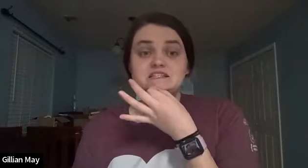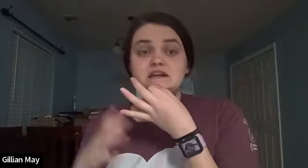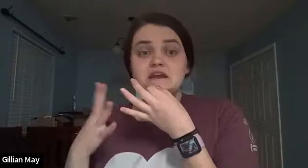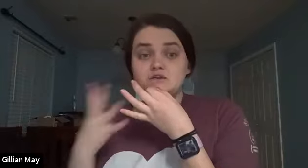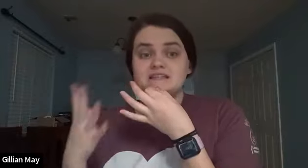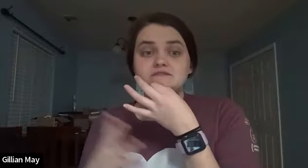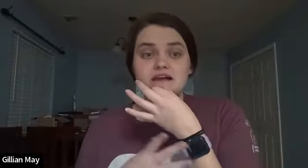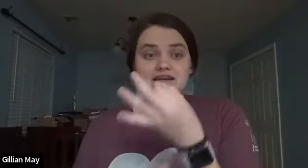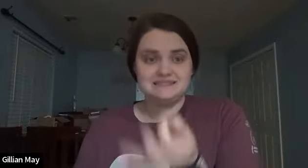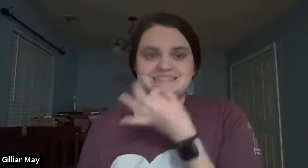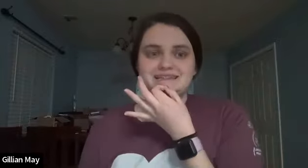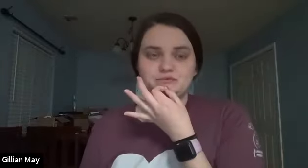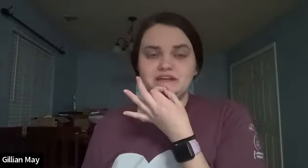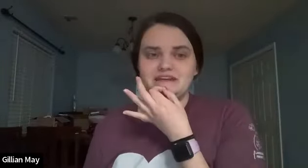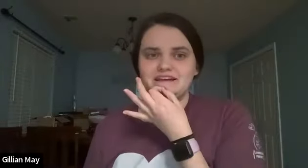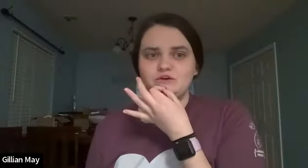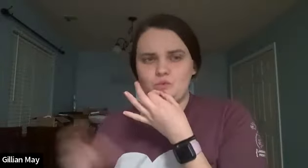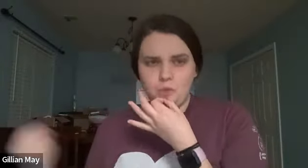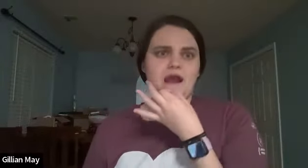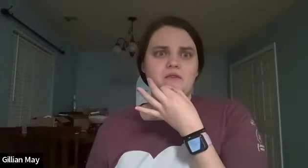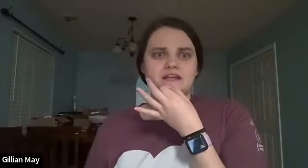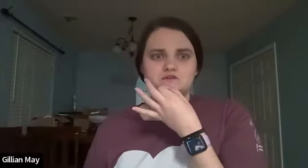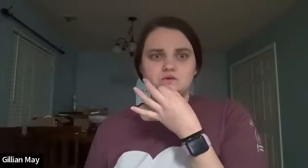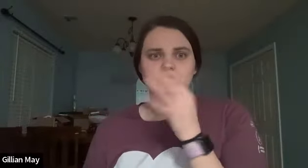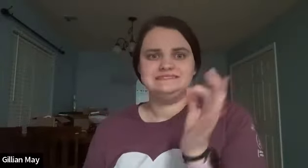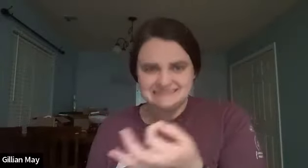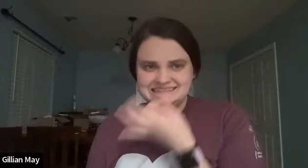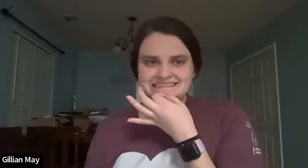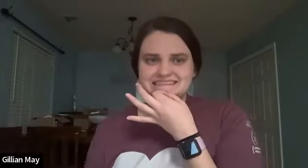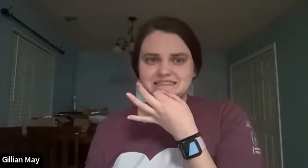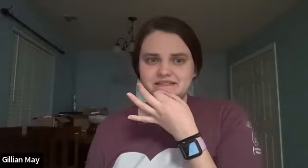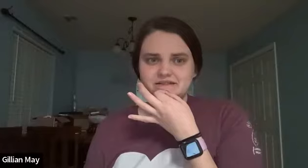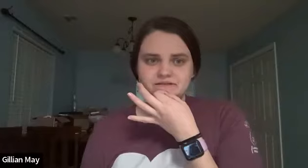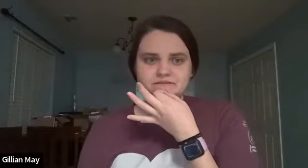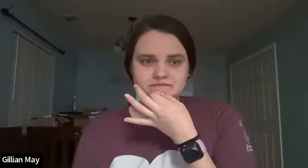like an aggressive, like bringing it, like, wow, that is cool. Skilled.